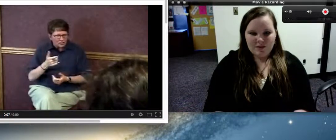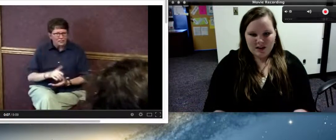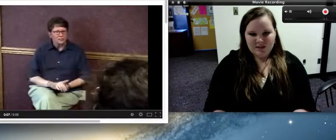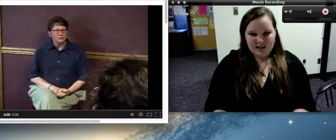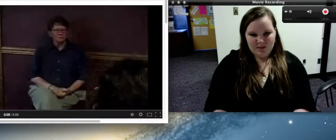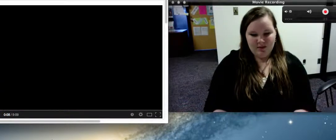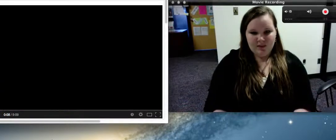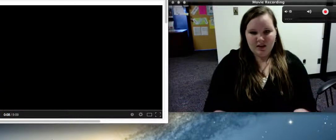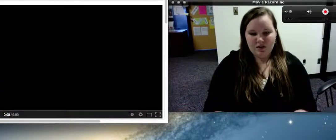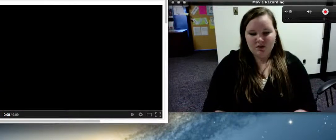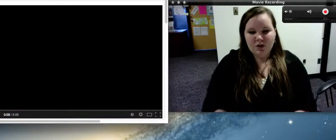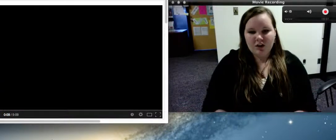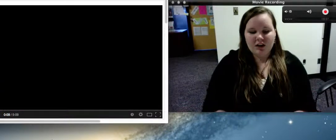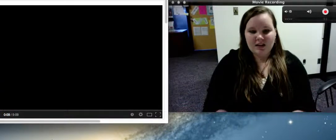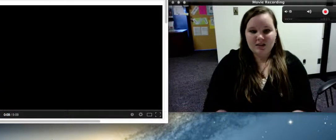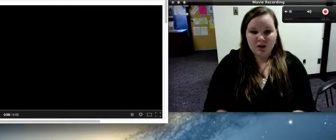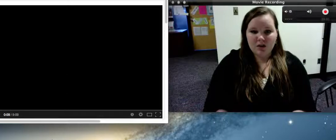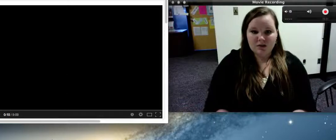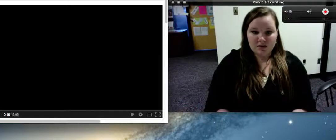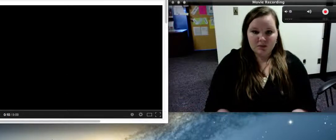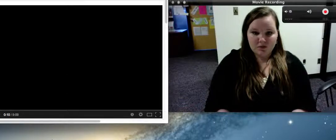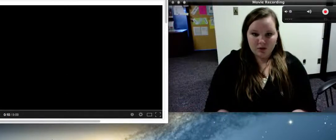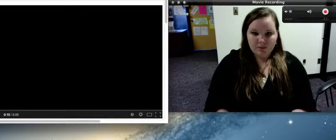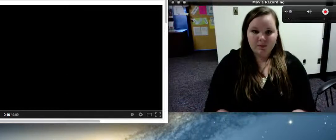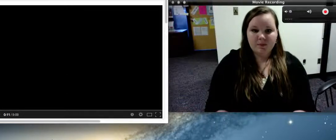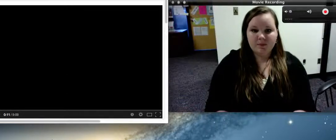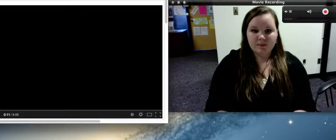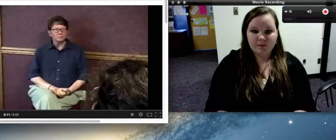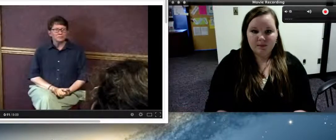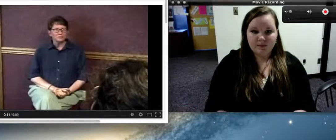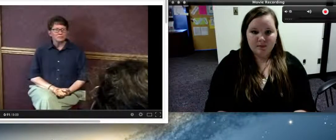Hi, my name's Debbie. Have you ever brought your cats to our offices before?